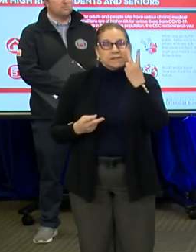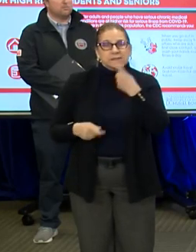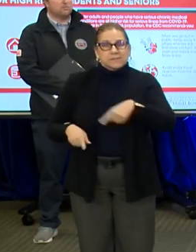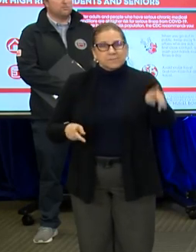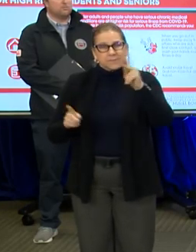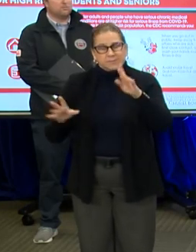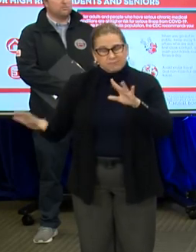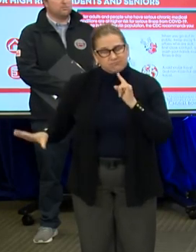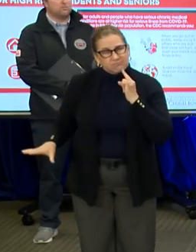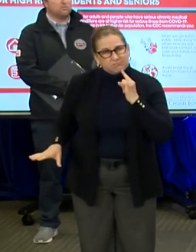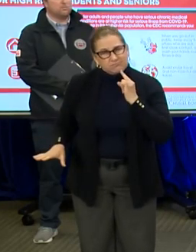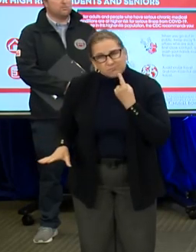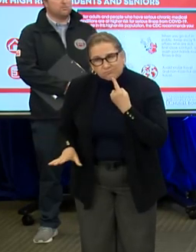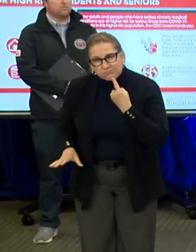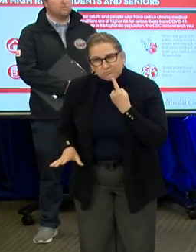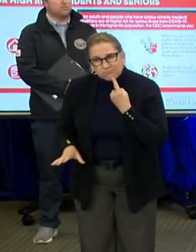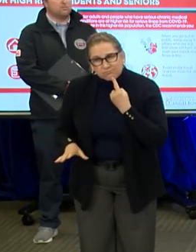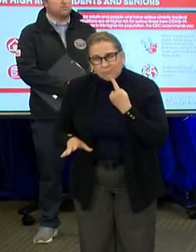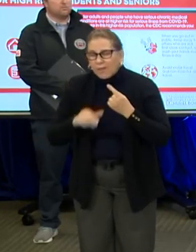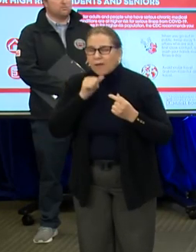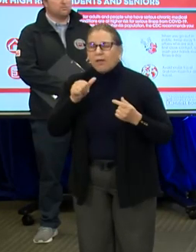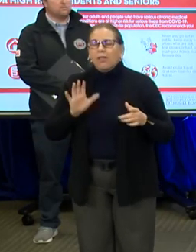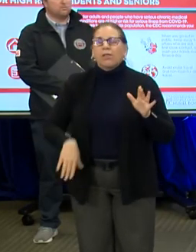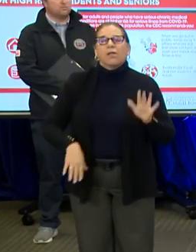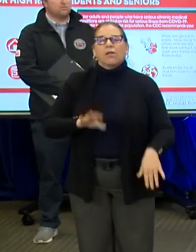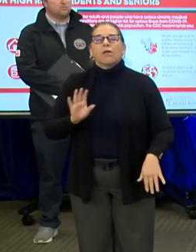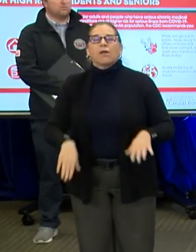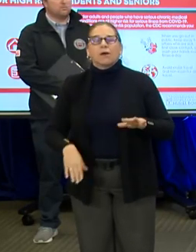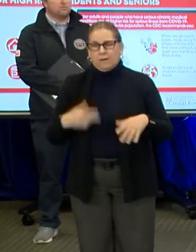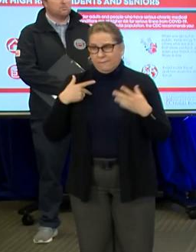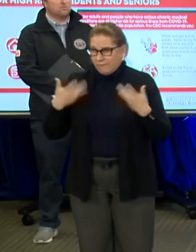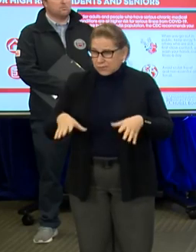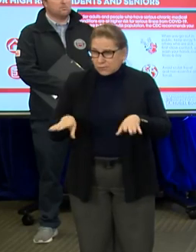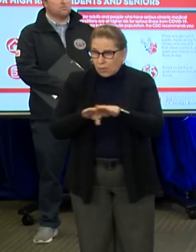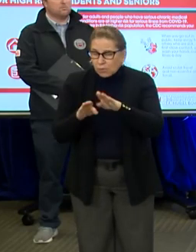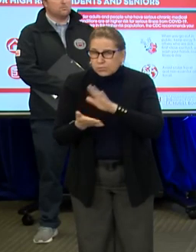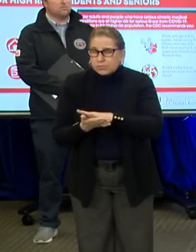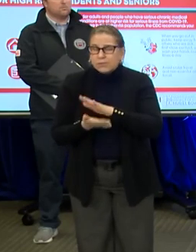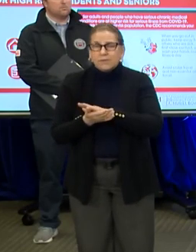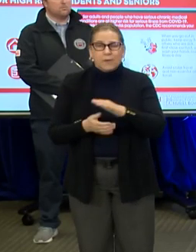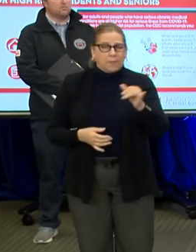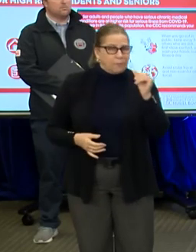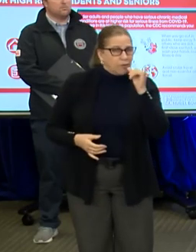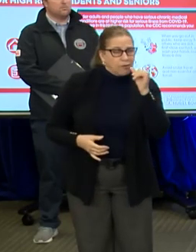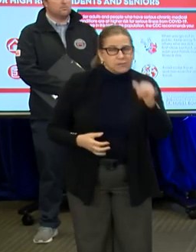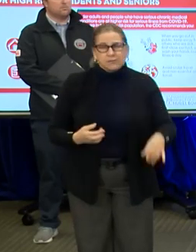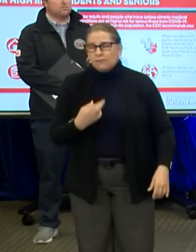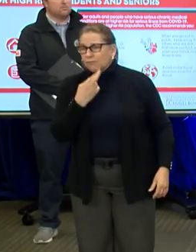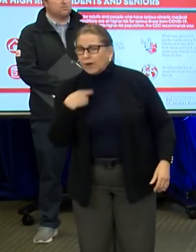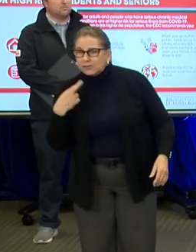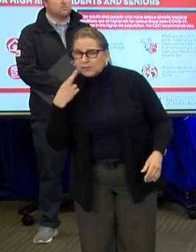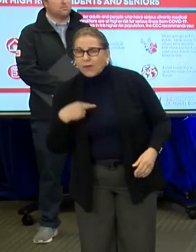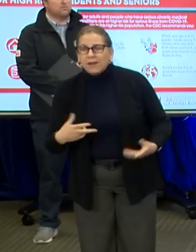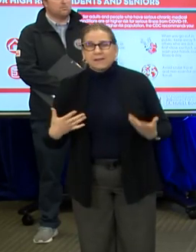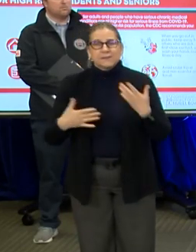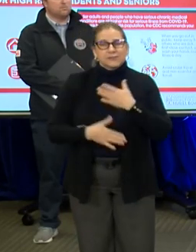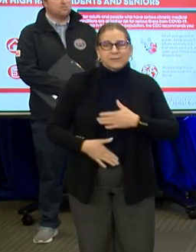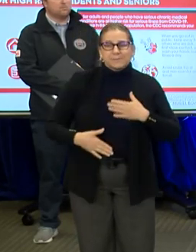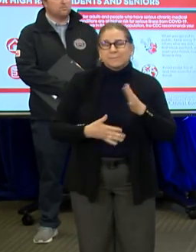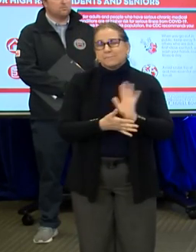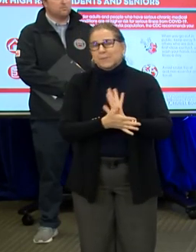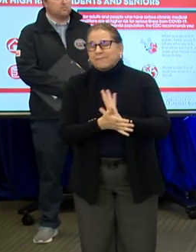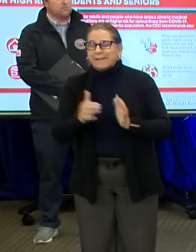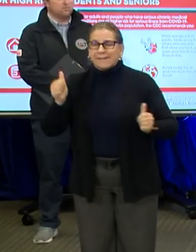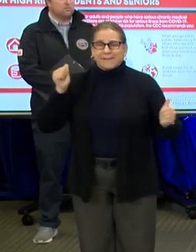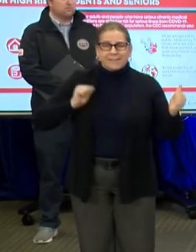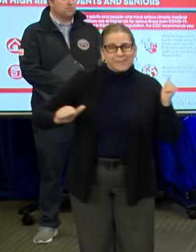our schools, bars, restaurants, entertainment facilities. We have modified and